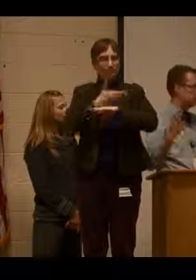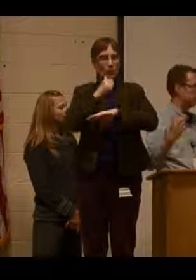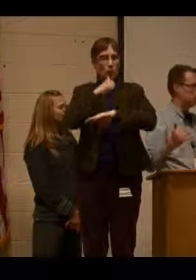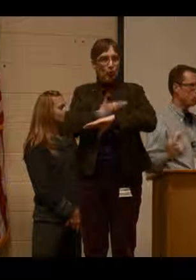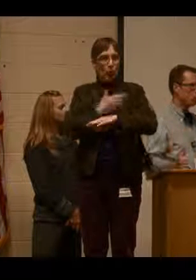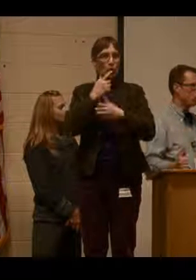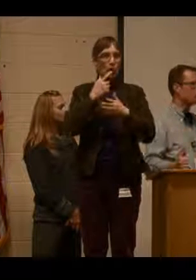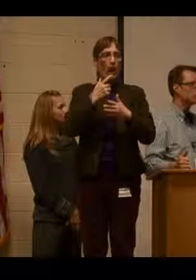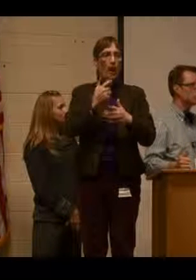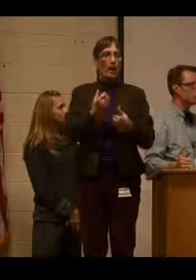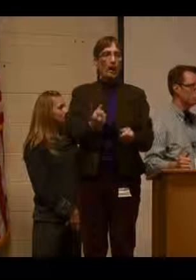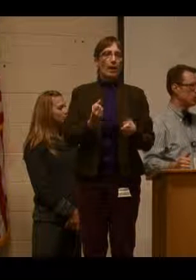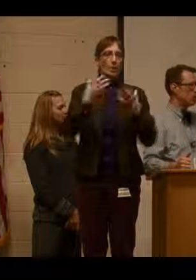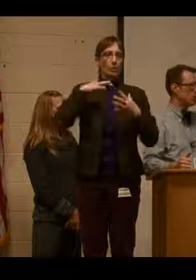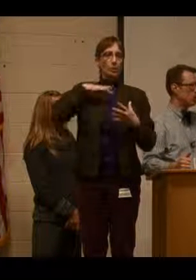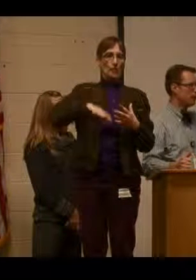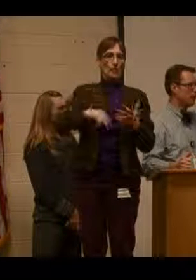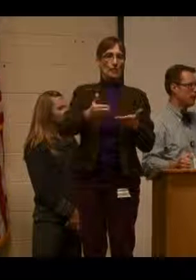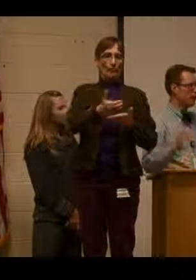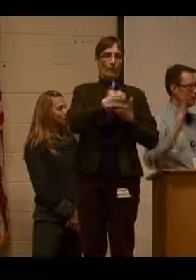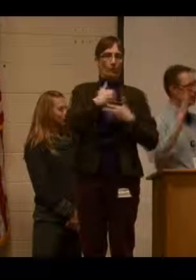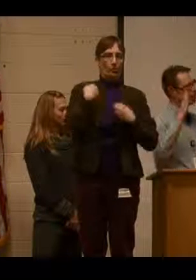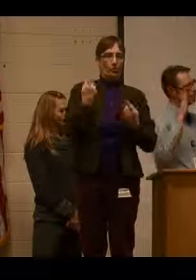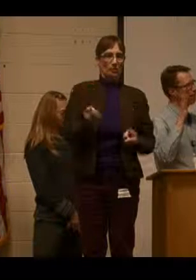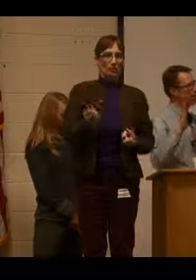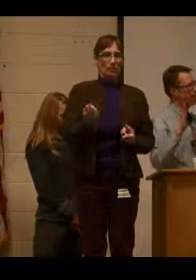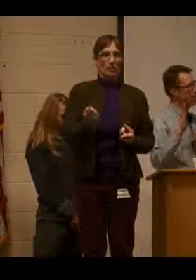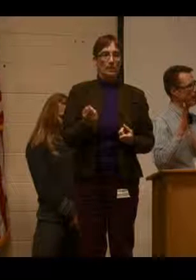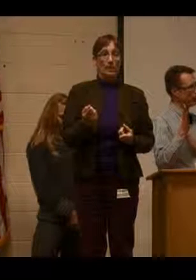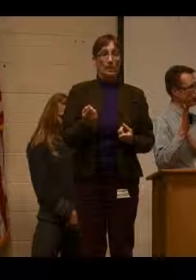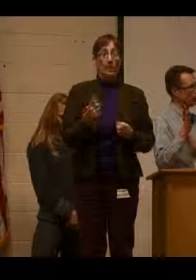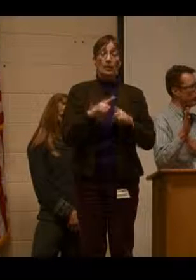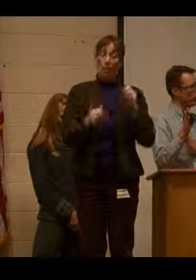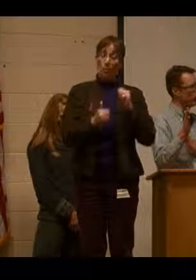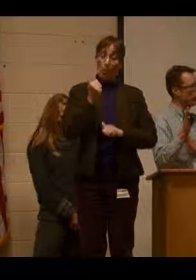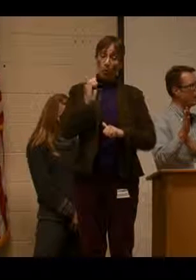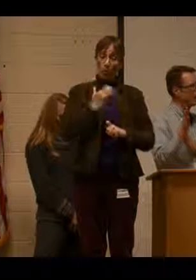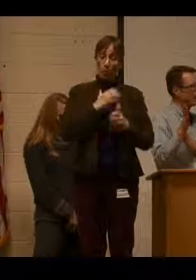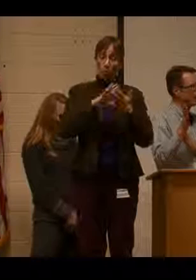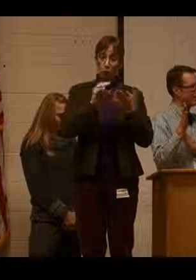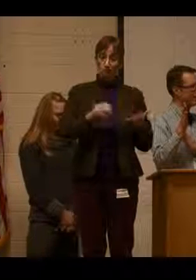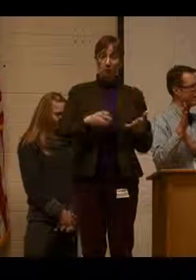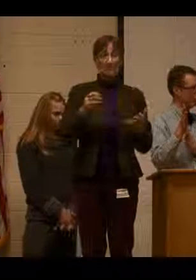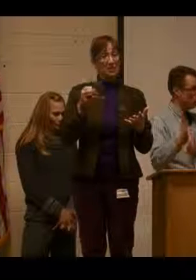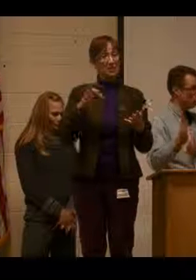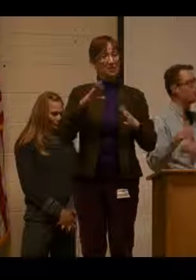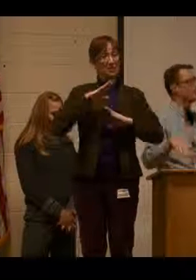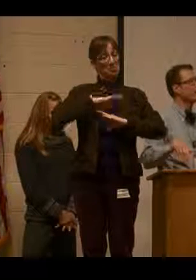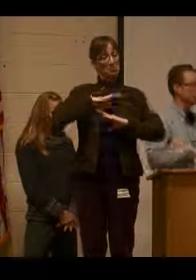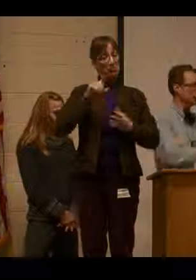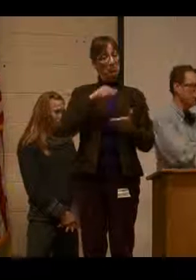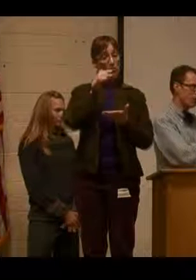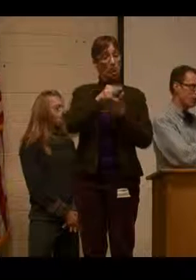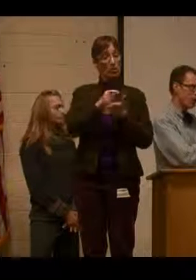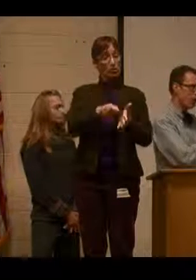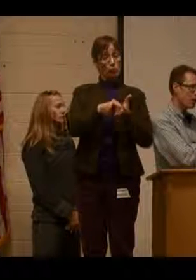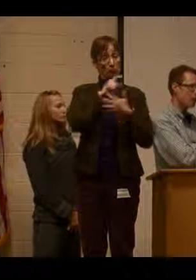be, if they've met that graduation requirement in June, then start in August in Bridges.